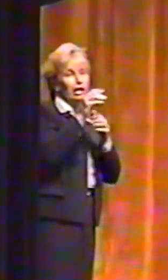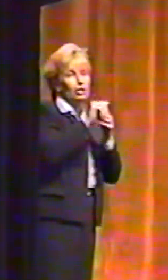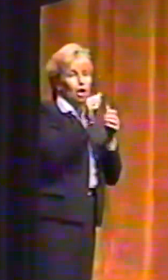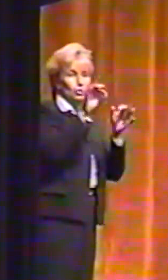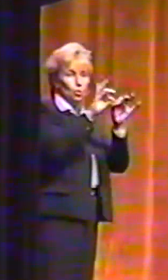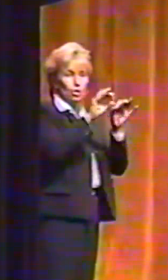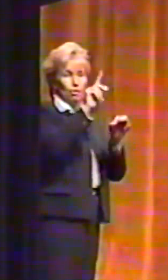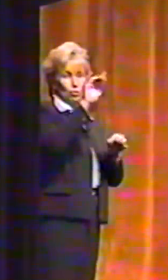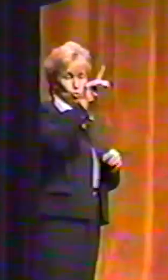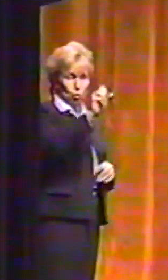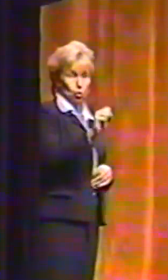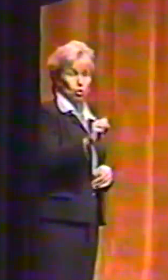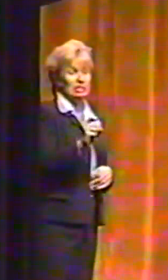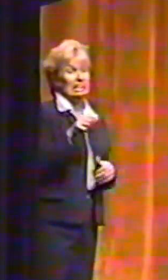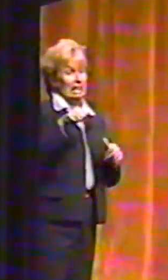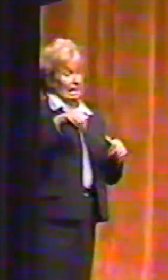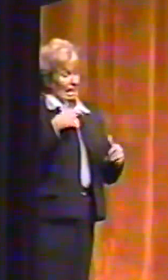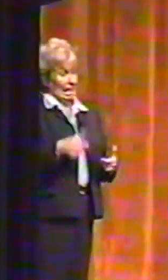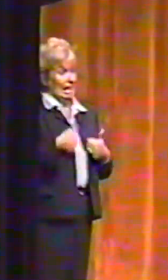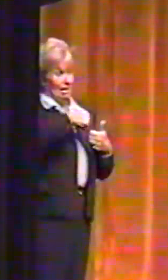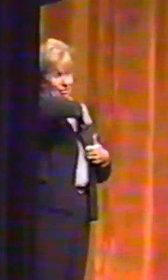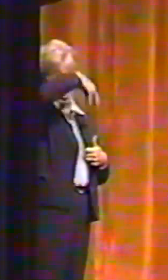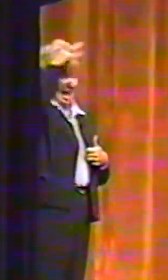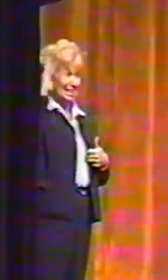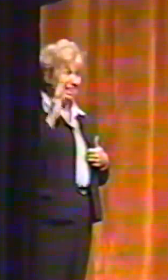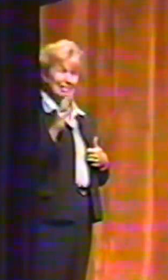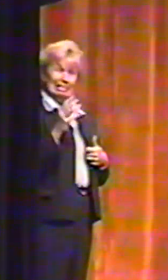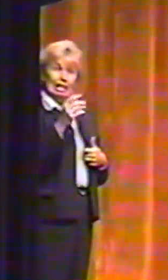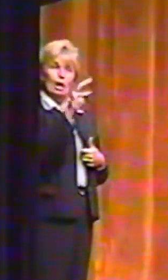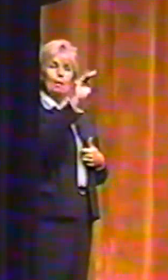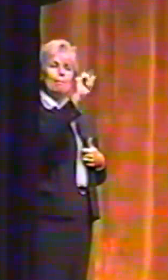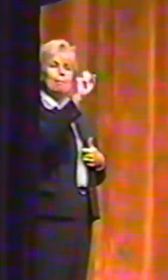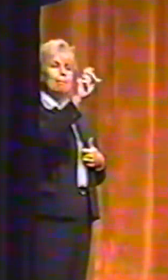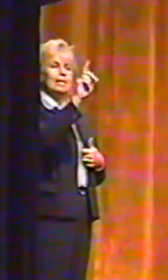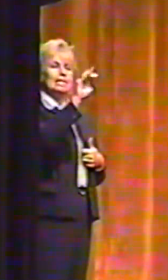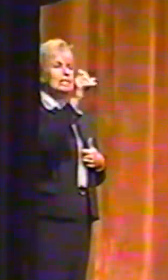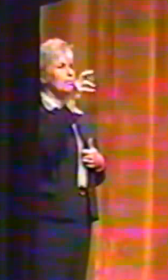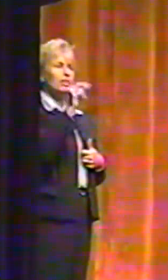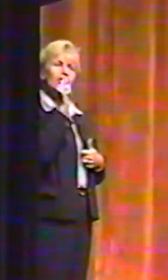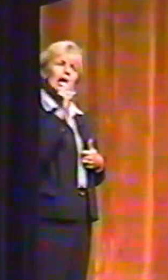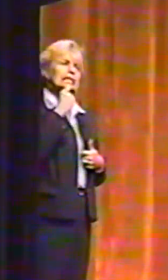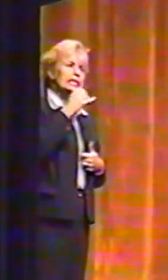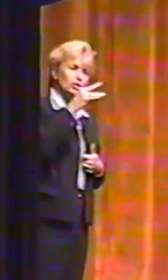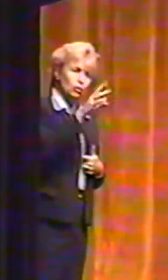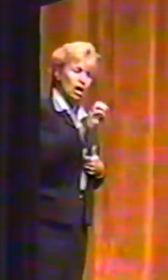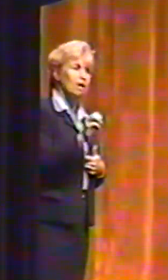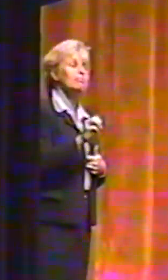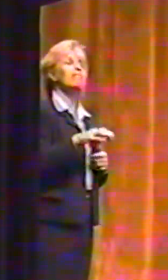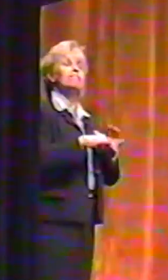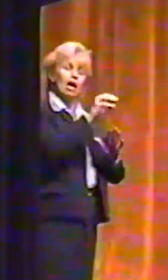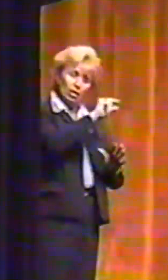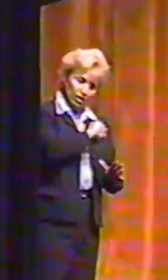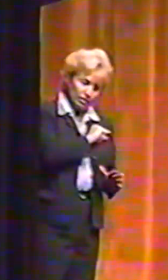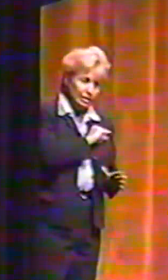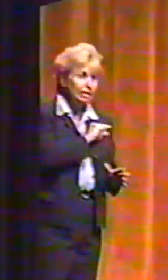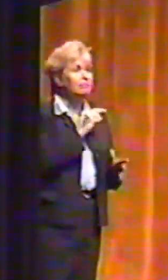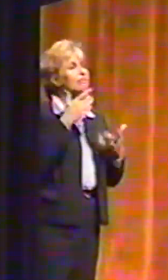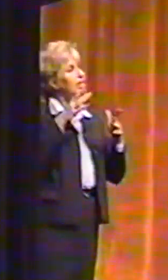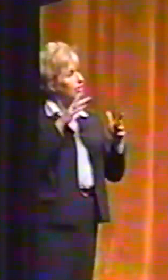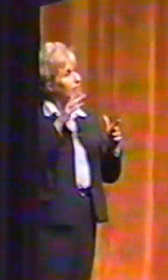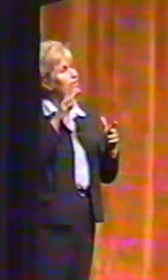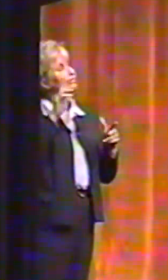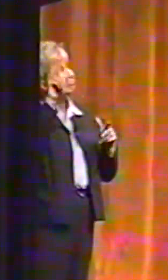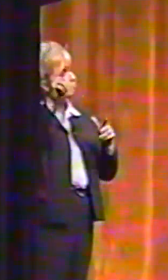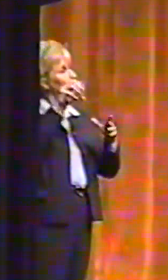misdemeanors. He was convicted. He did his time, 53 days in a halfway house. The INS targeted him